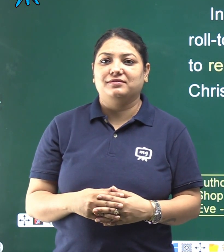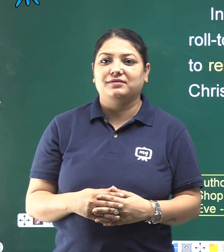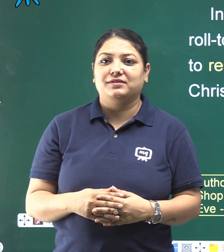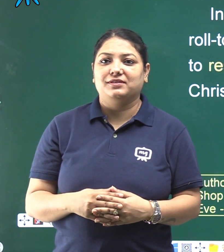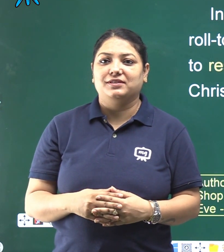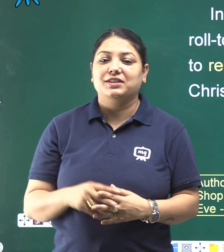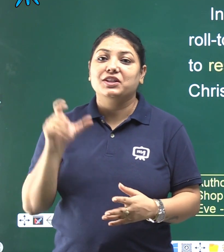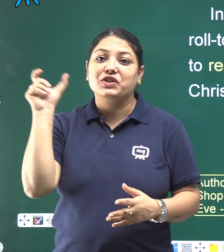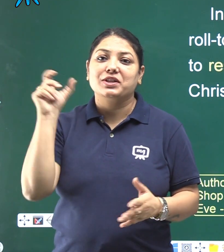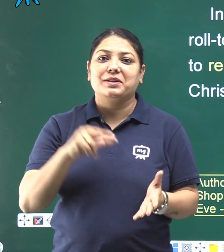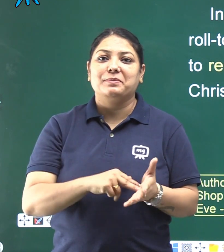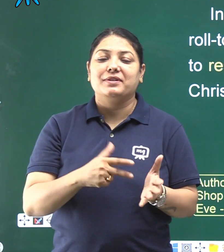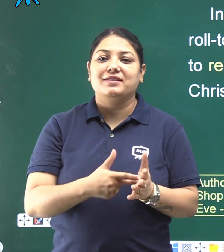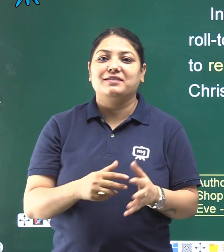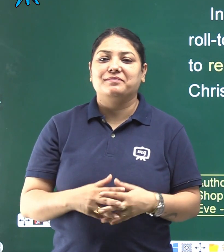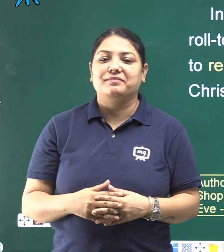Junk means